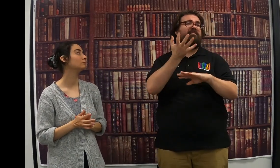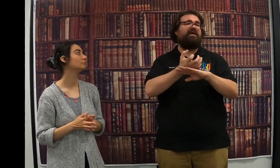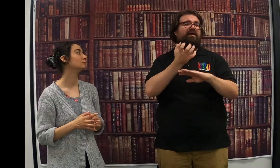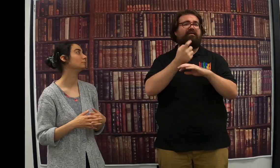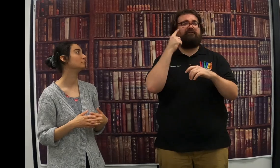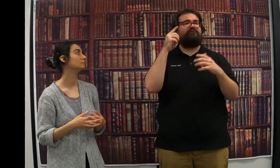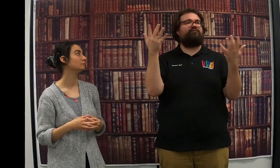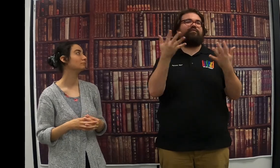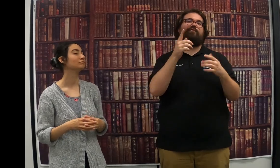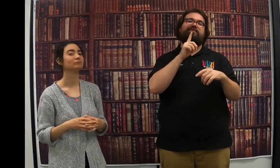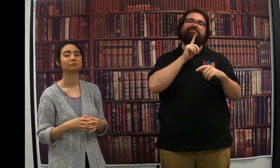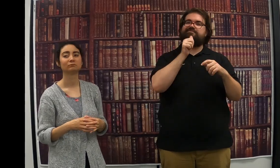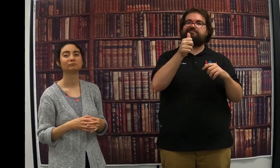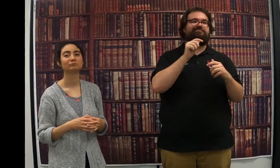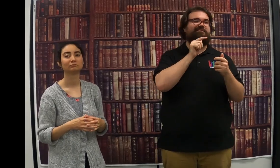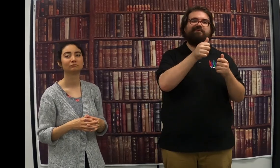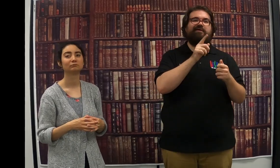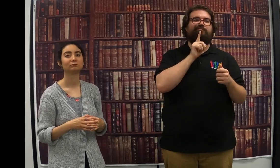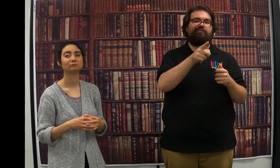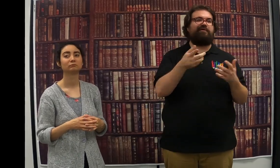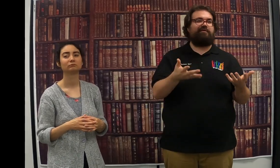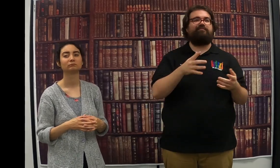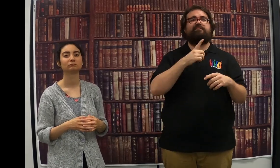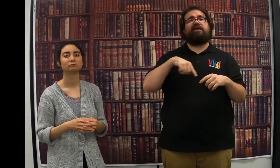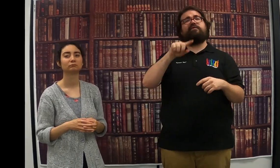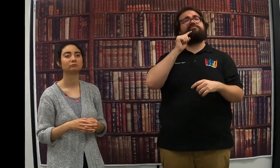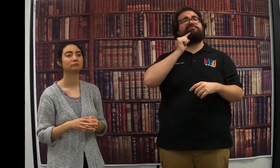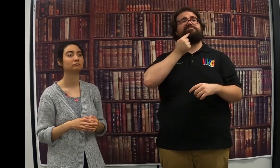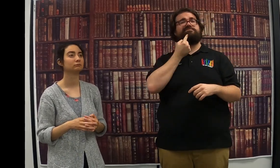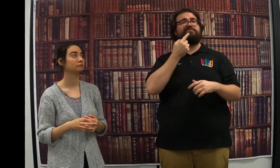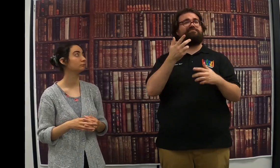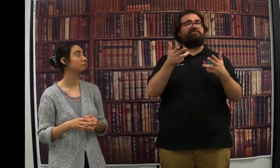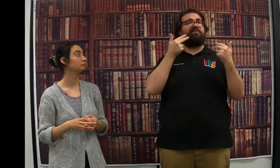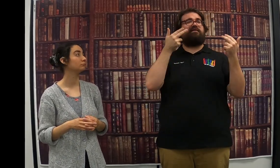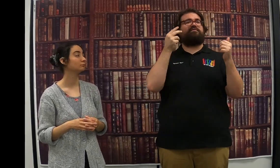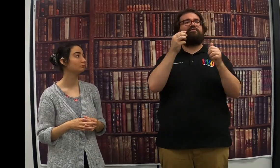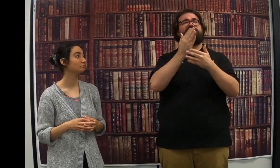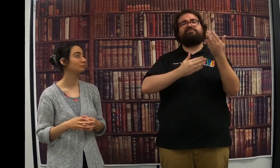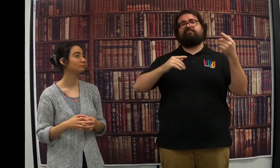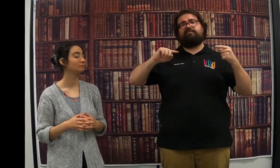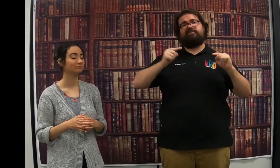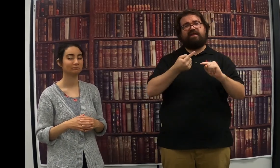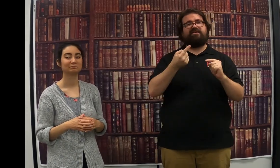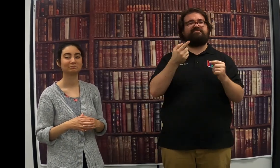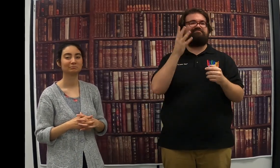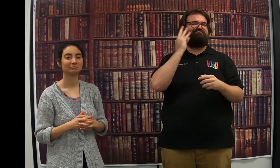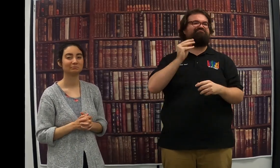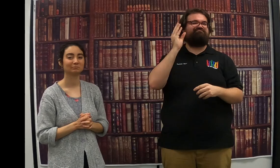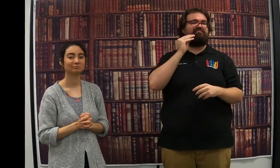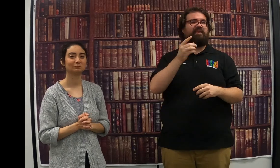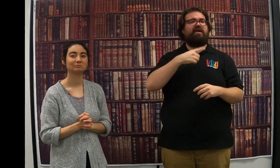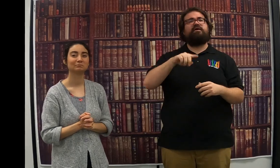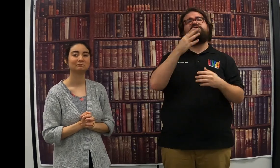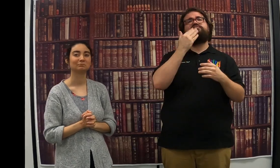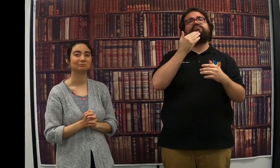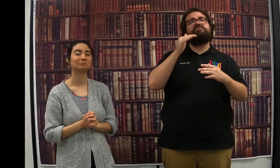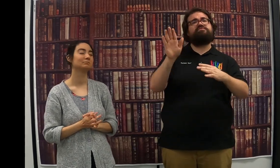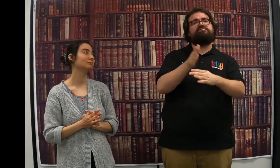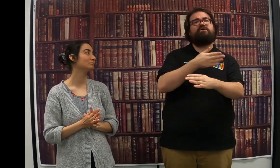pine for what is not. Our sincerest laughter with some pain is fraught. Our sweetest songs are those that tell